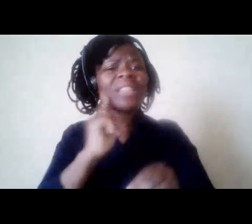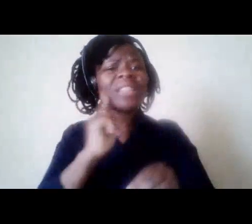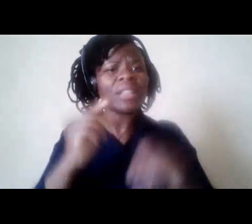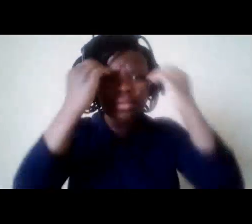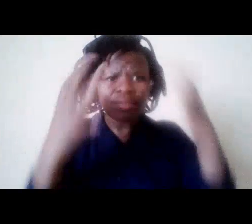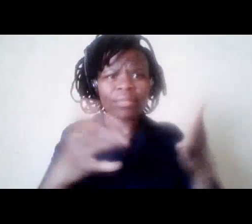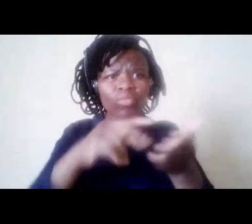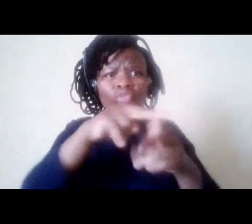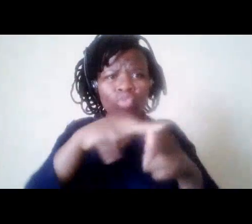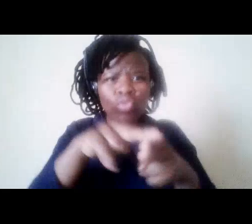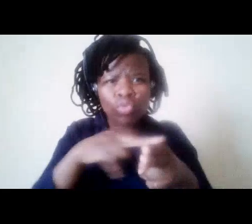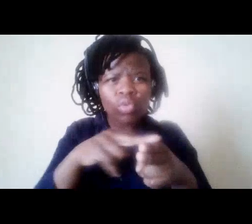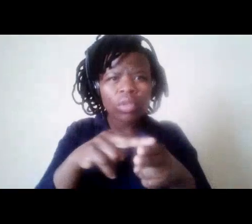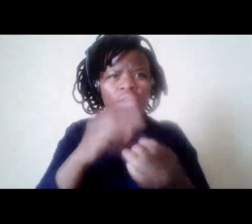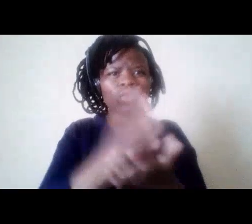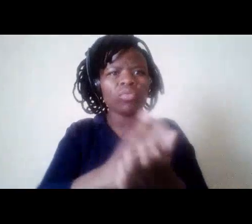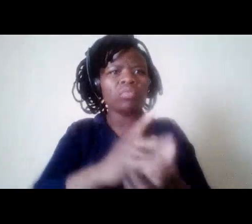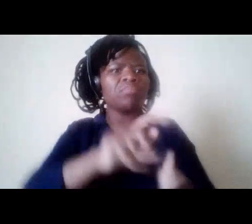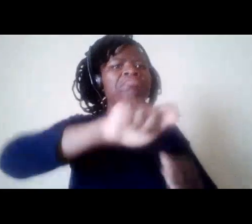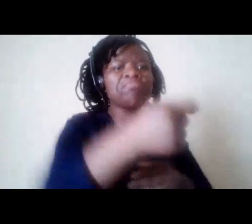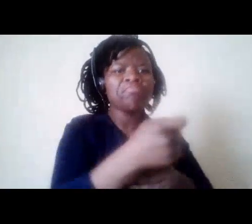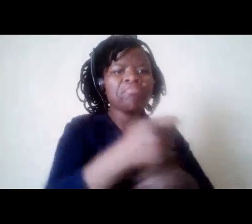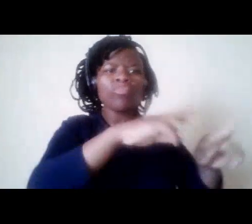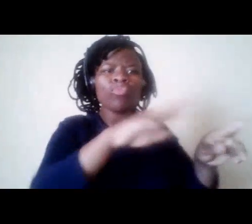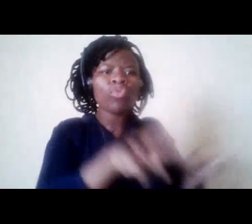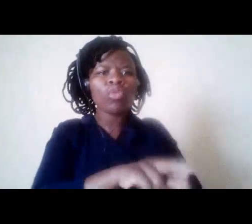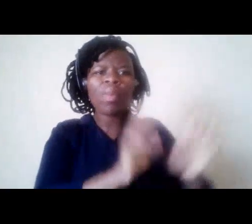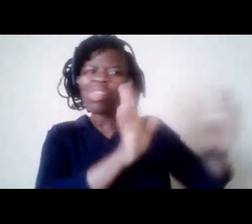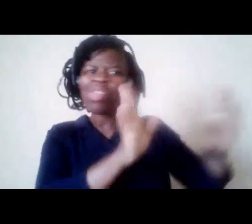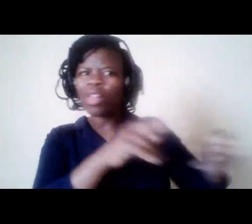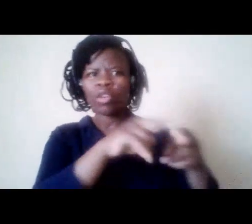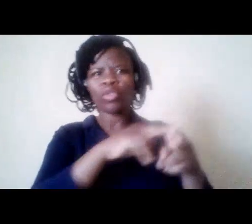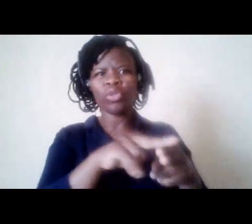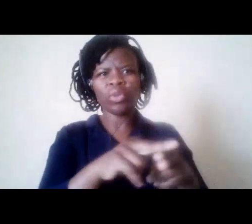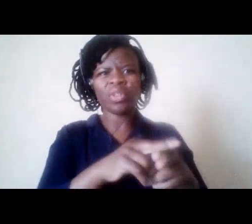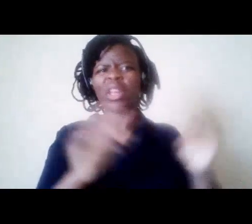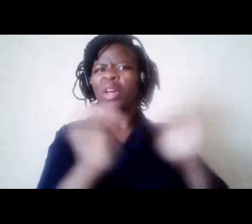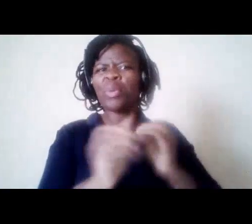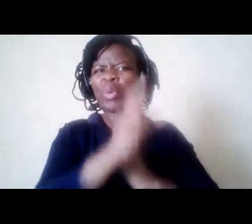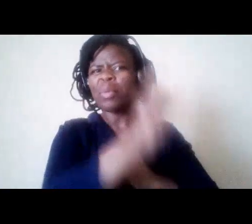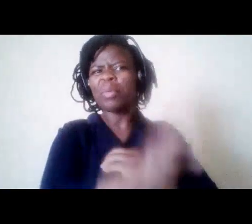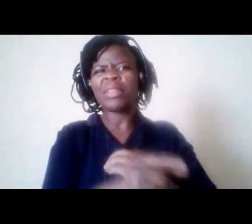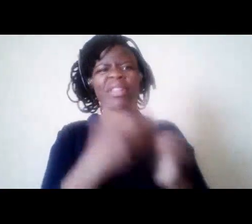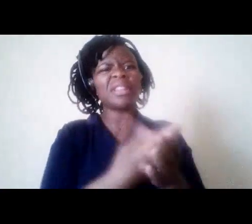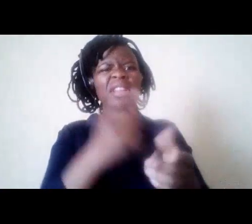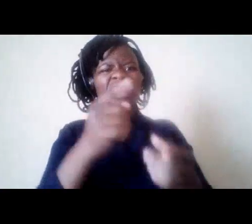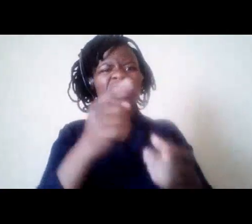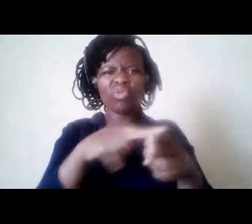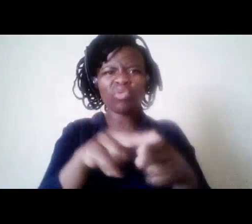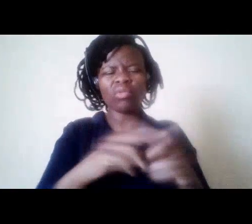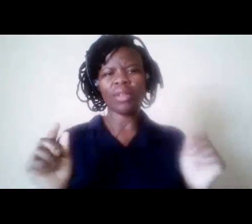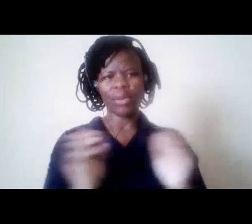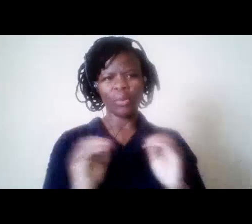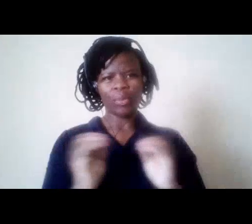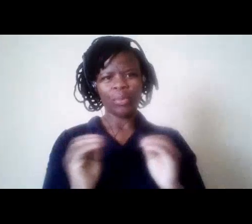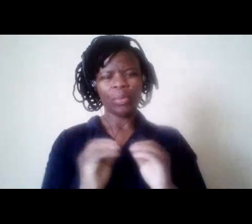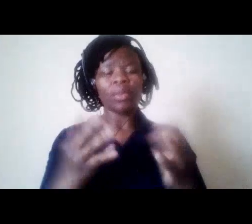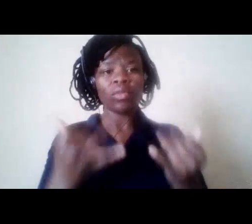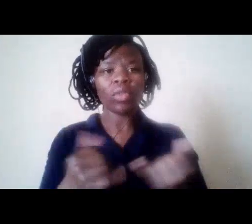it is locked in the room, and nobody touches it. Okay, so you will hear a lot